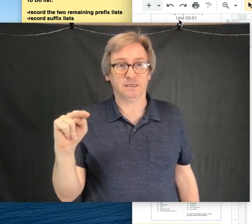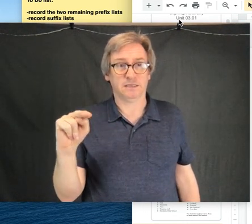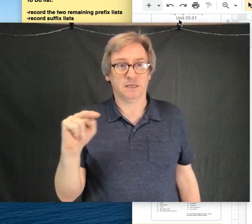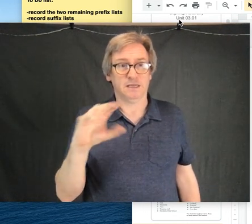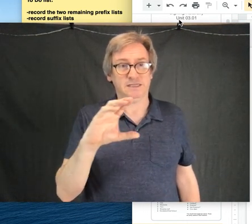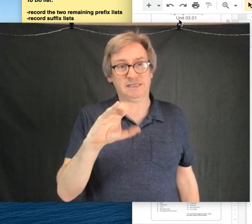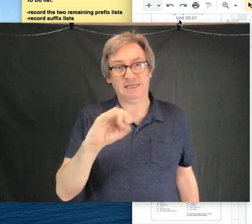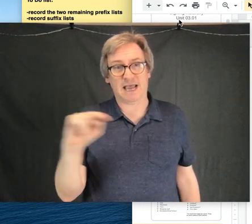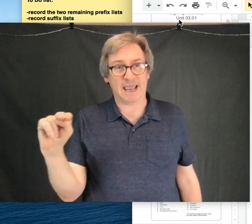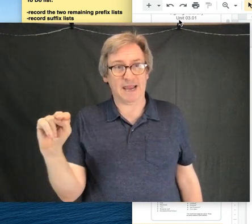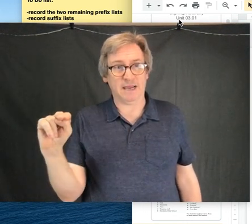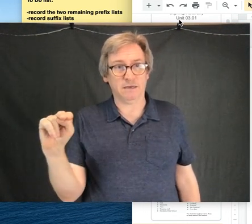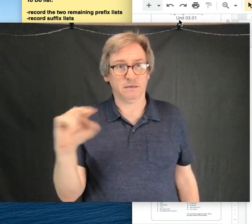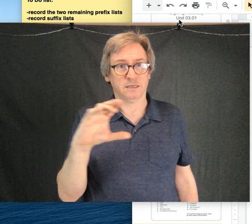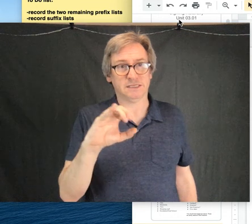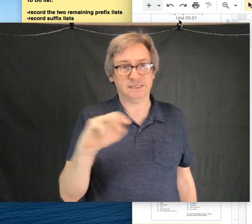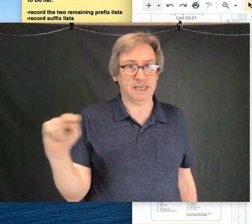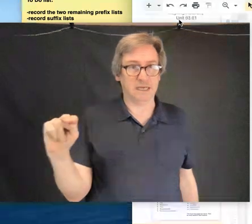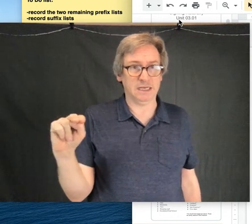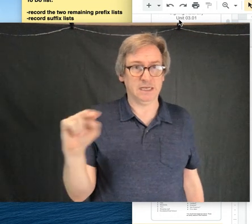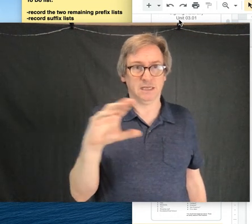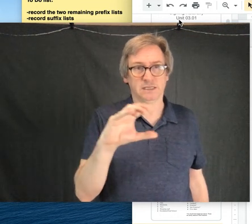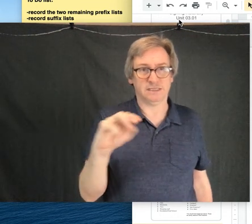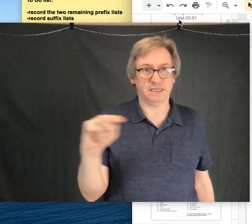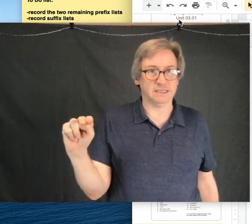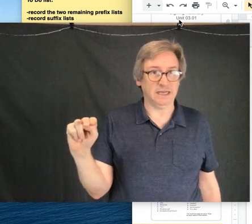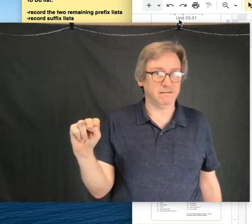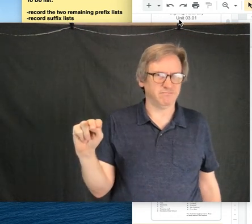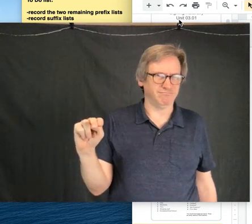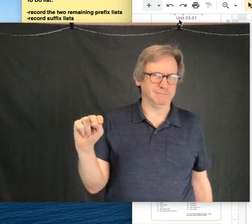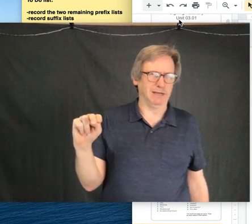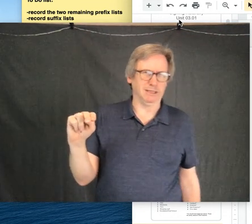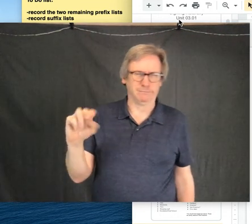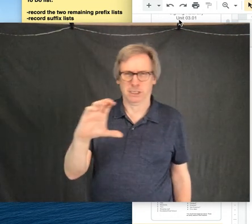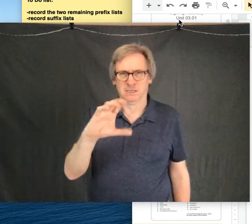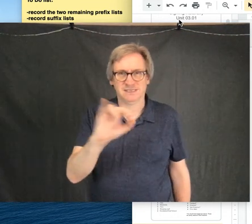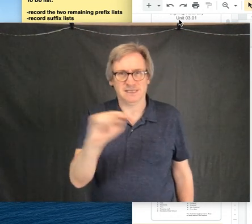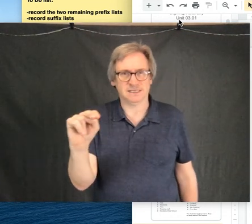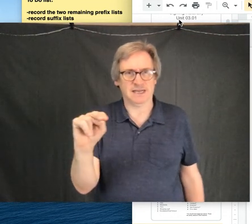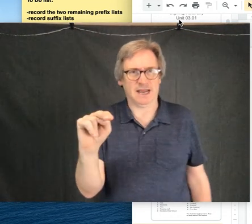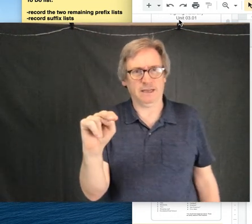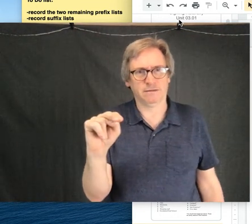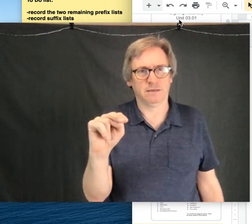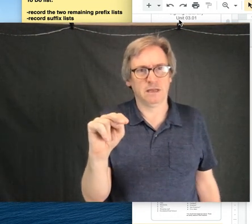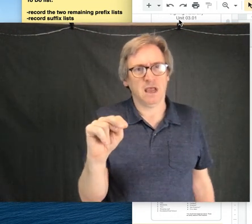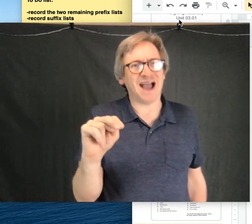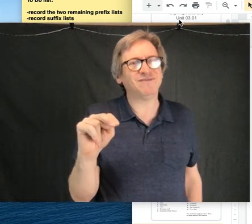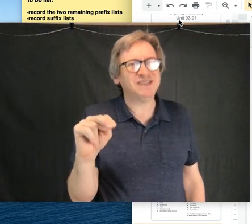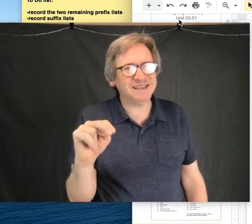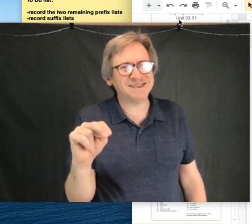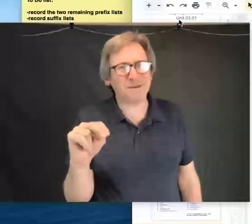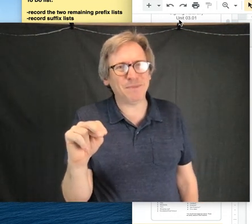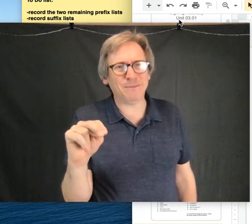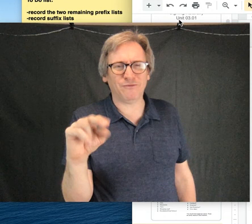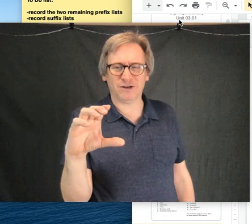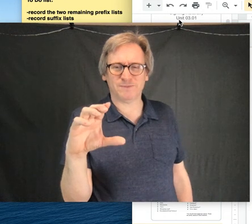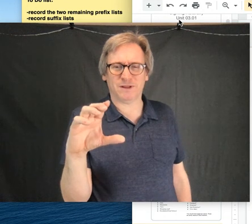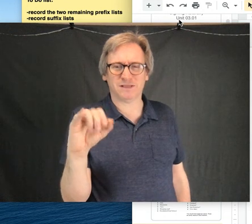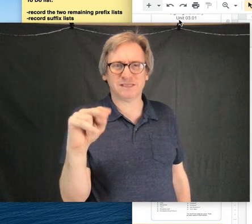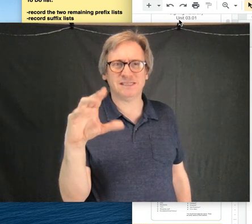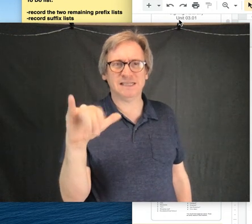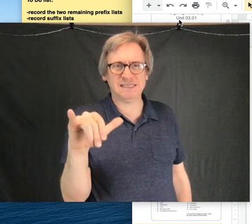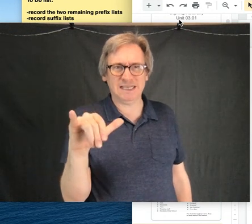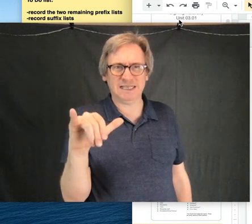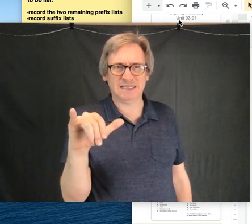Cincinnati, C-I-N-N, Sin City, not really. Cincinnati. I've seen some people